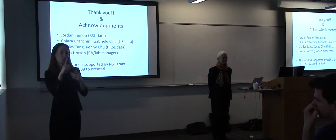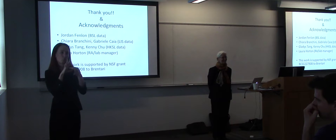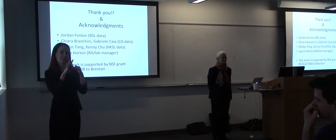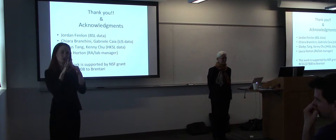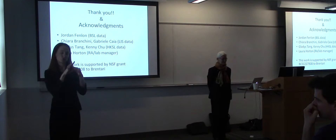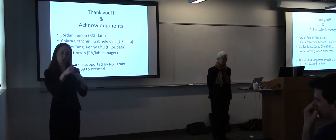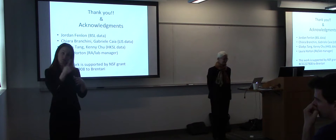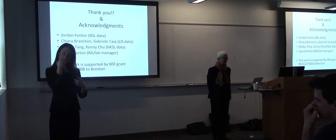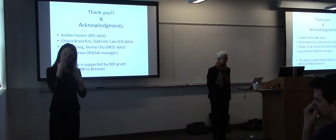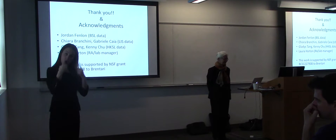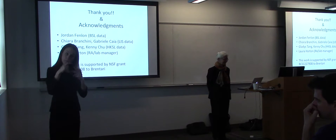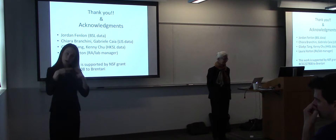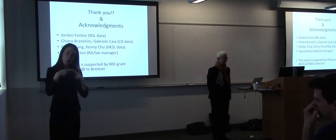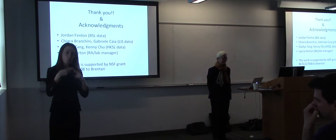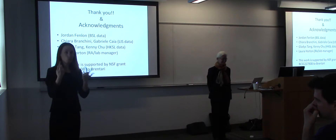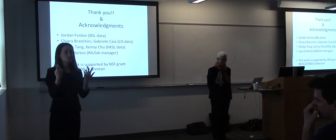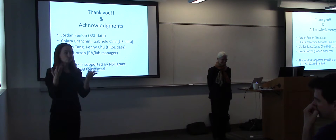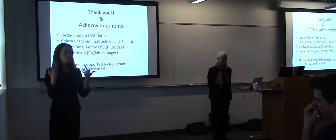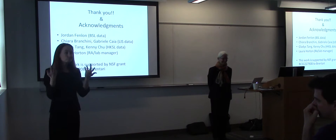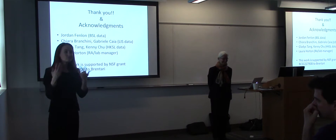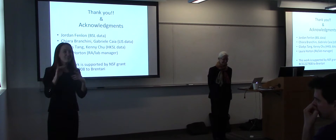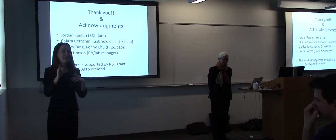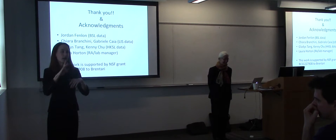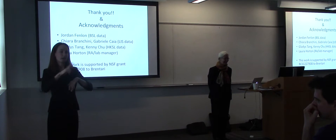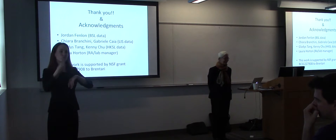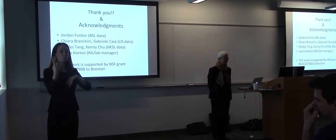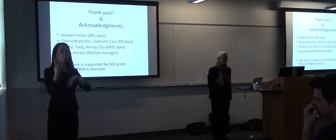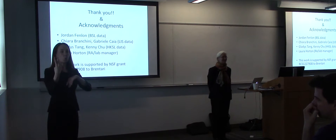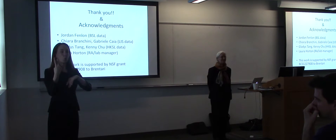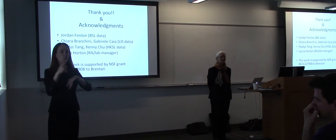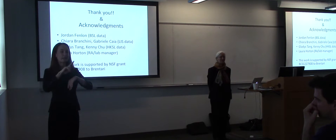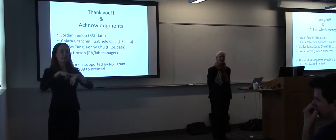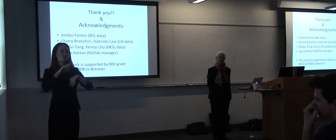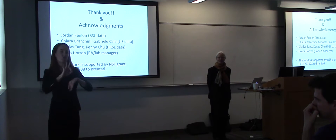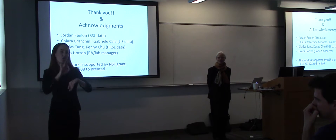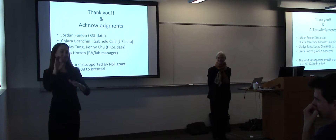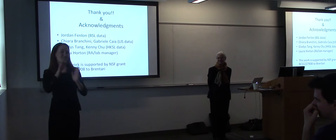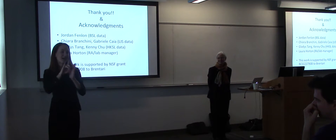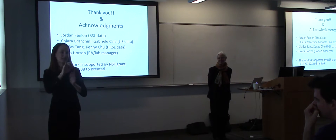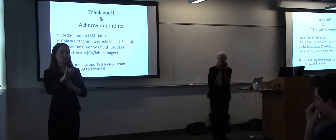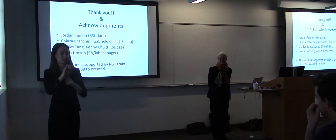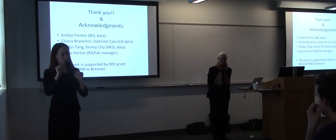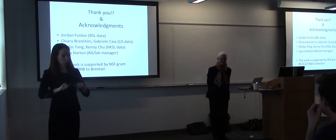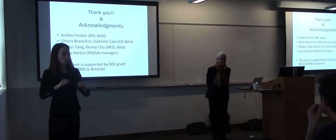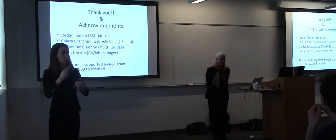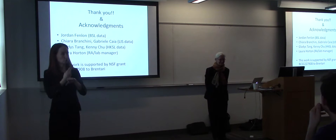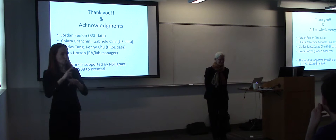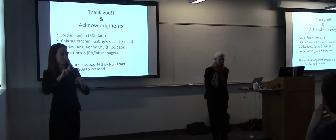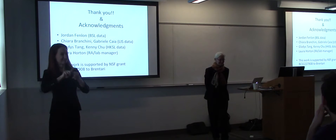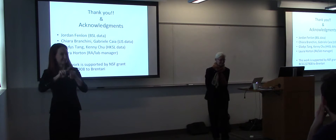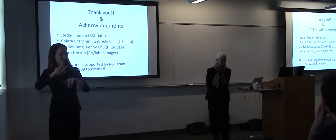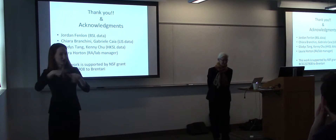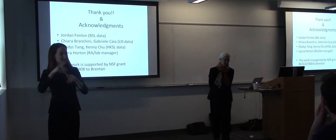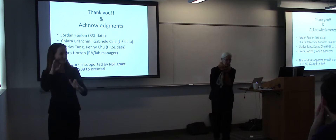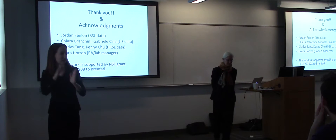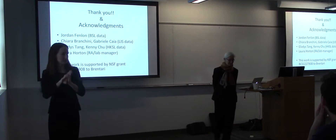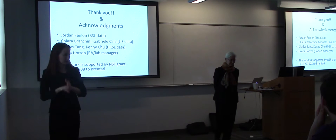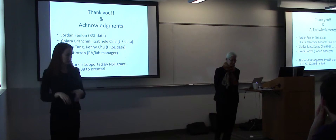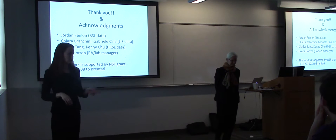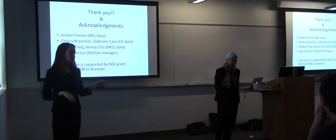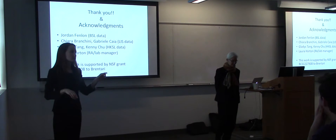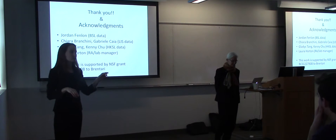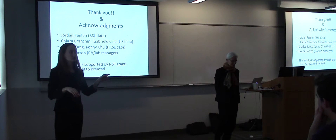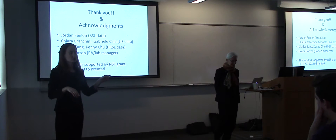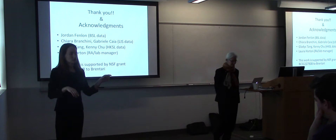you thought about this sort of this dual nature of the iconicity. I am so happy you brought that up because